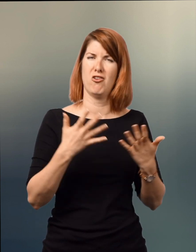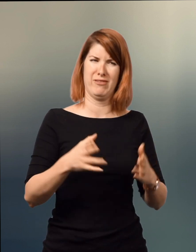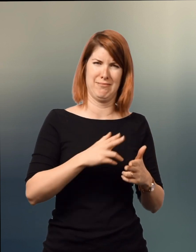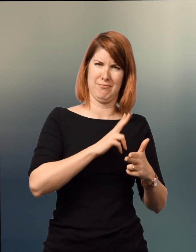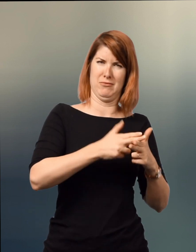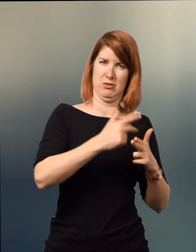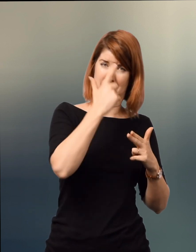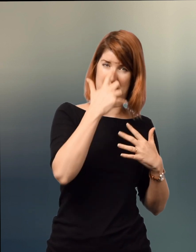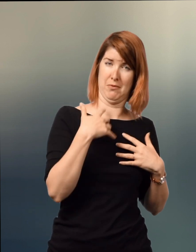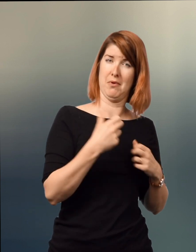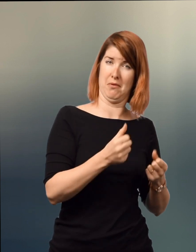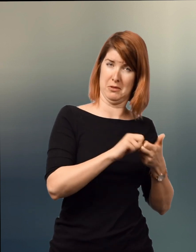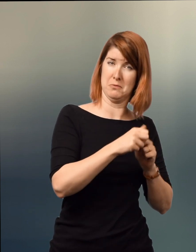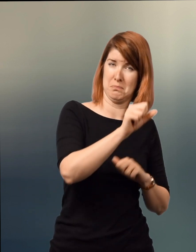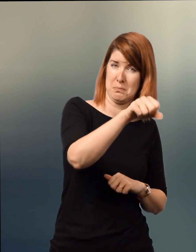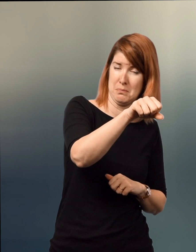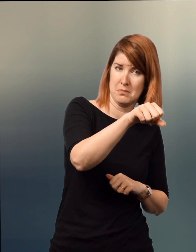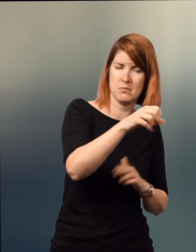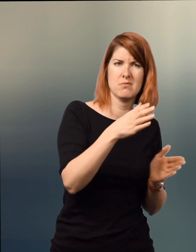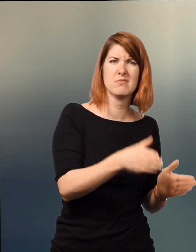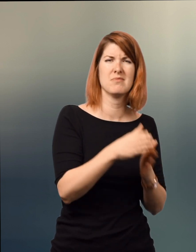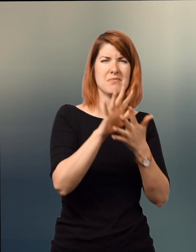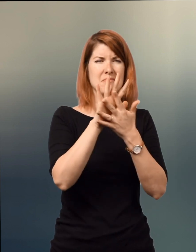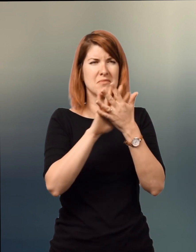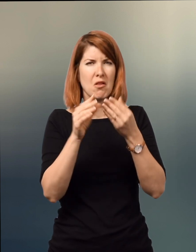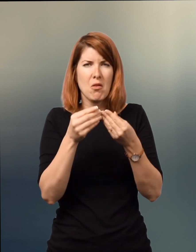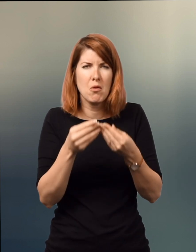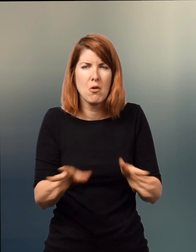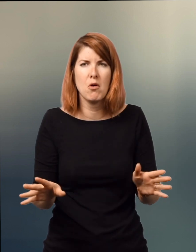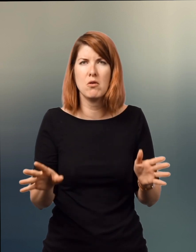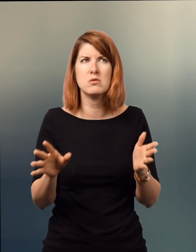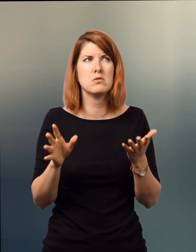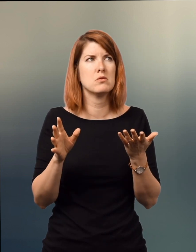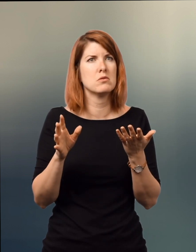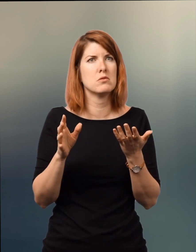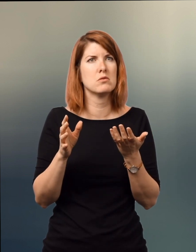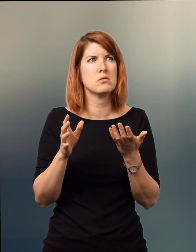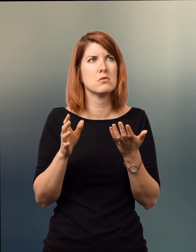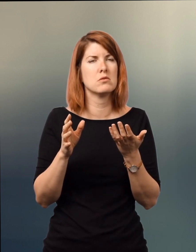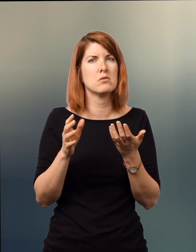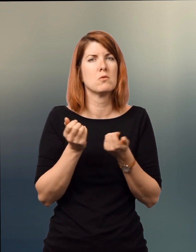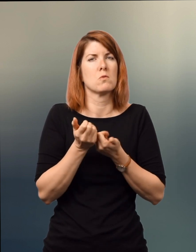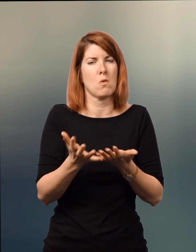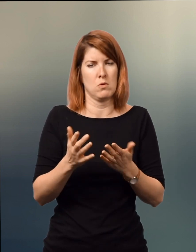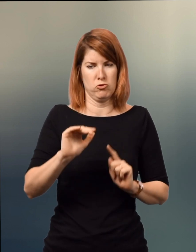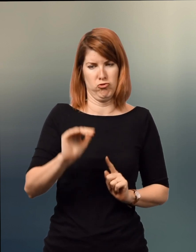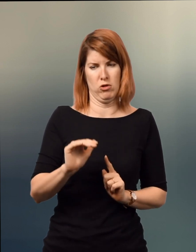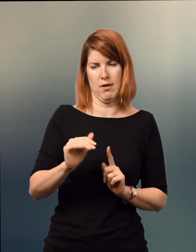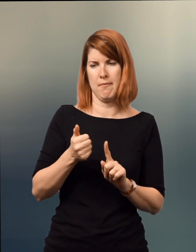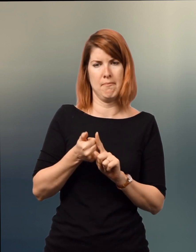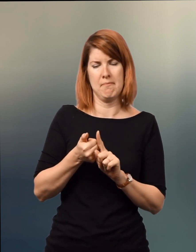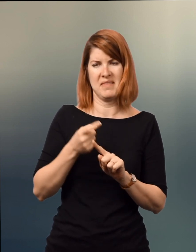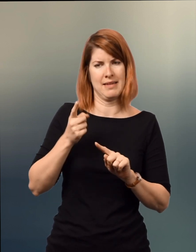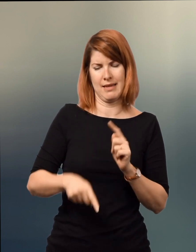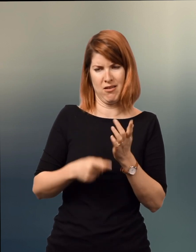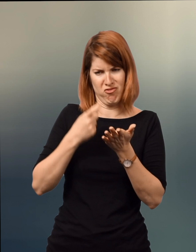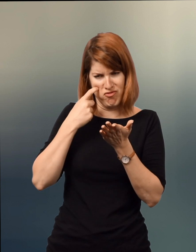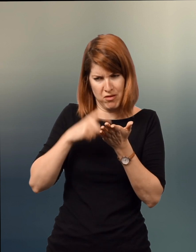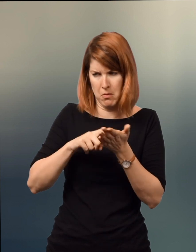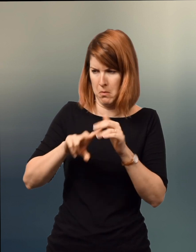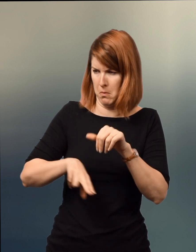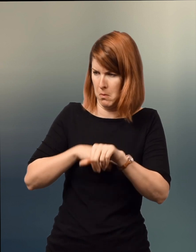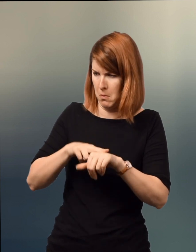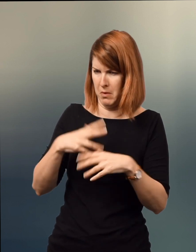mentioned previously, ambiguous loss also tends to prevent a child from recognizing normal and healthy roles